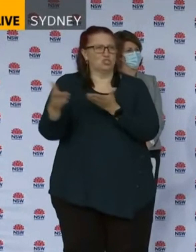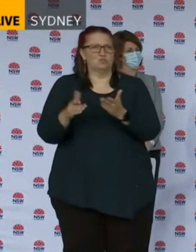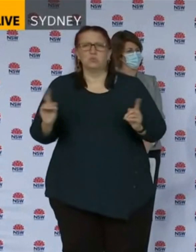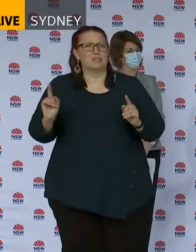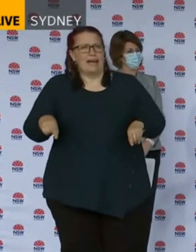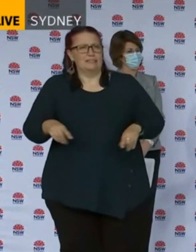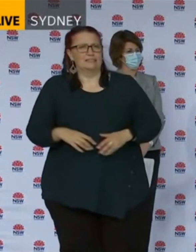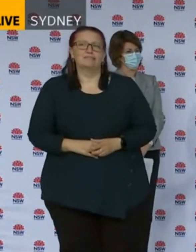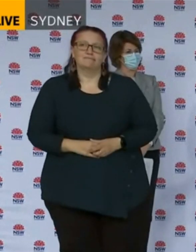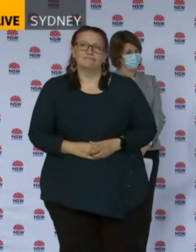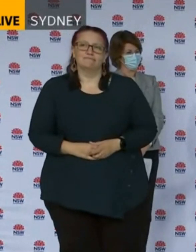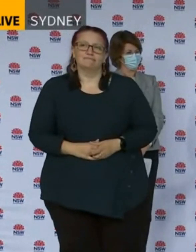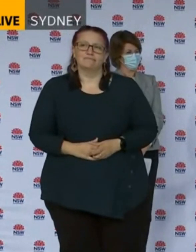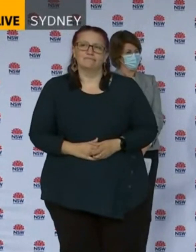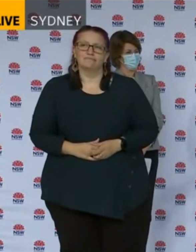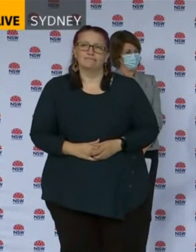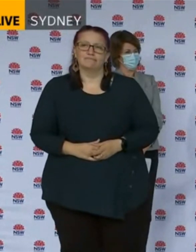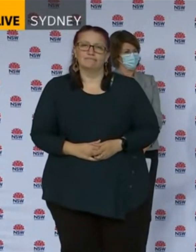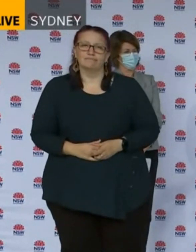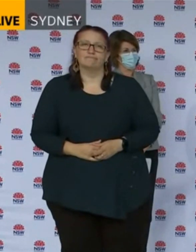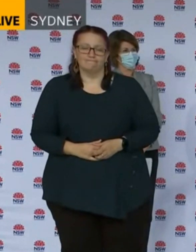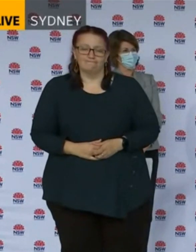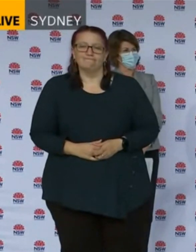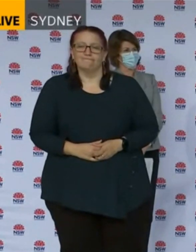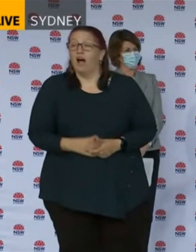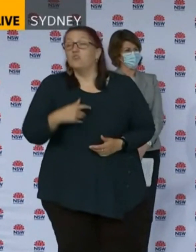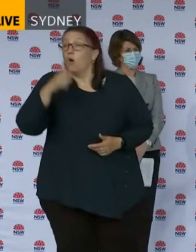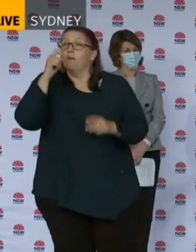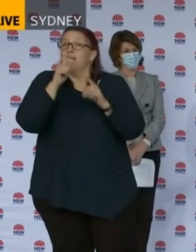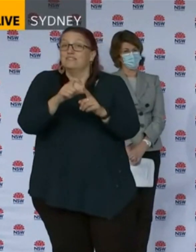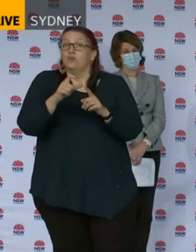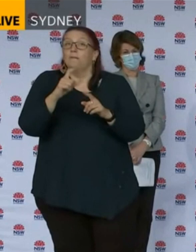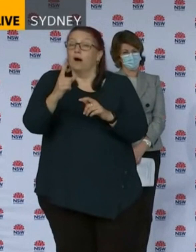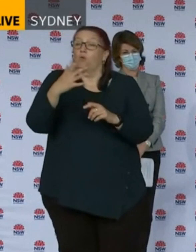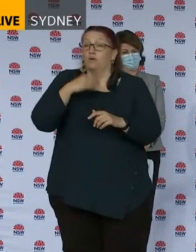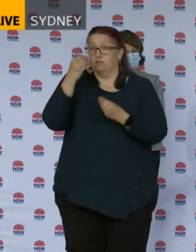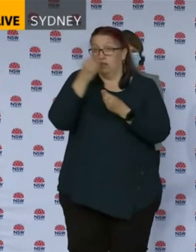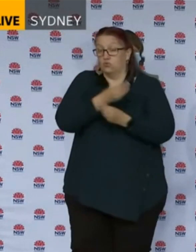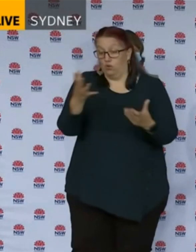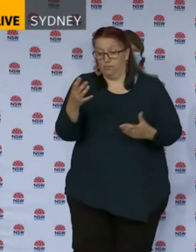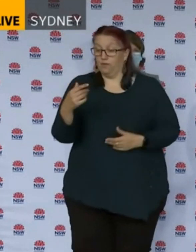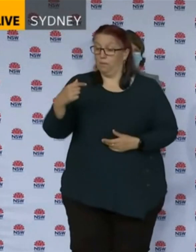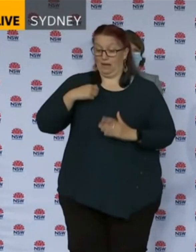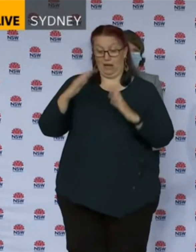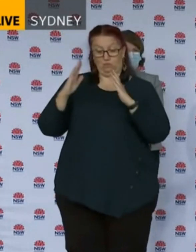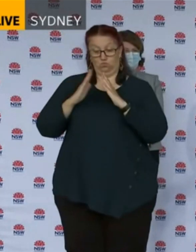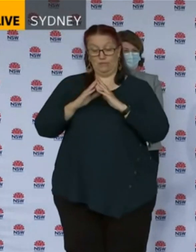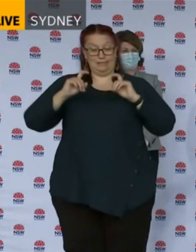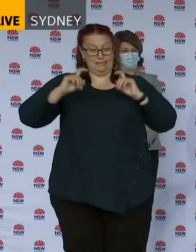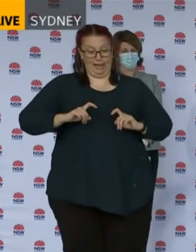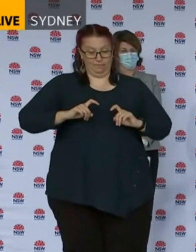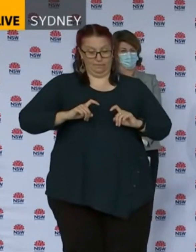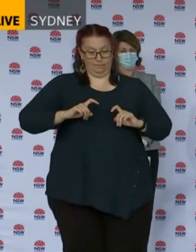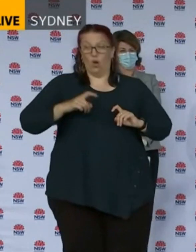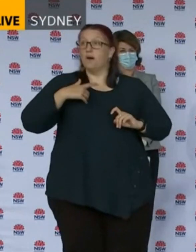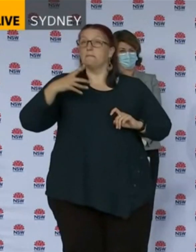the principle at the moment is we want to stop any unnecessary interactions between people outside your household group.